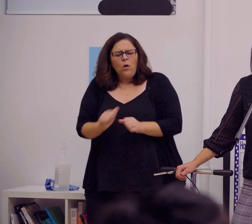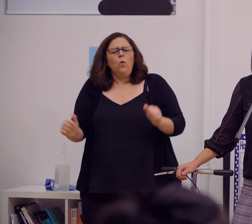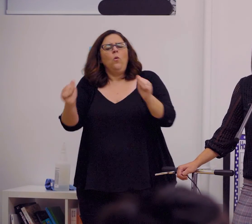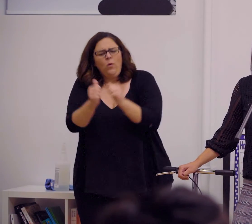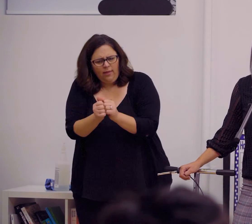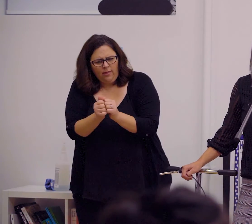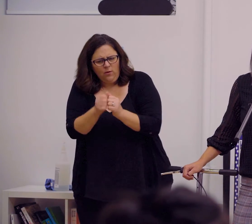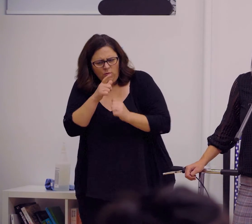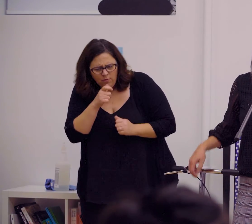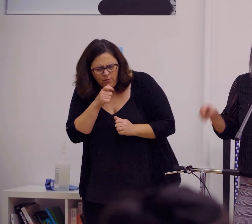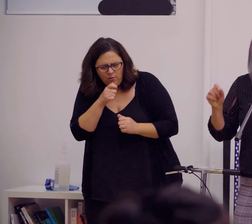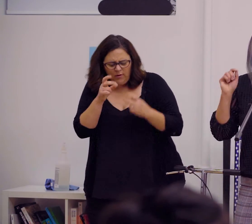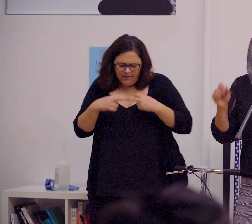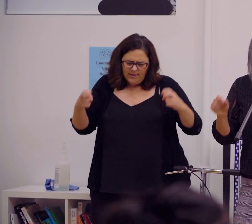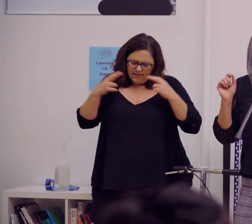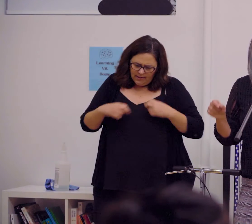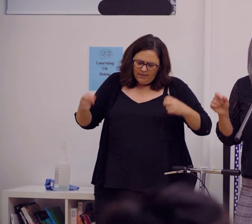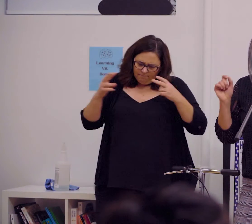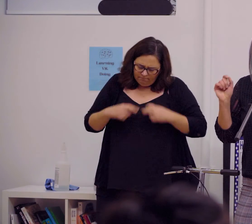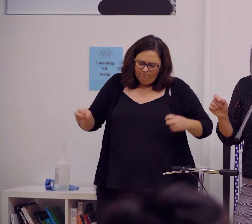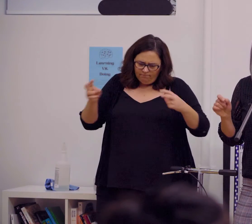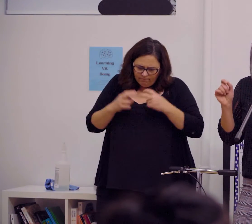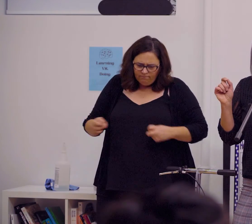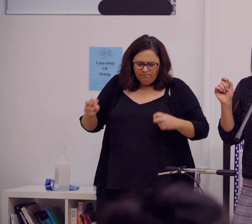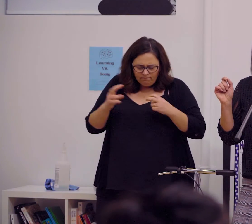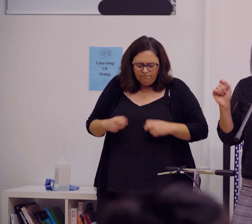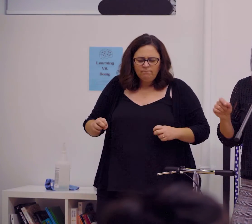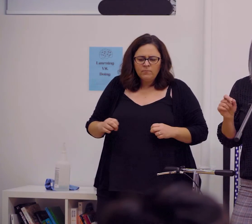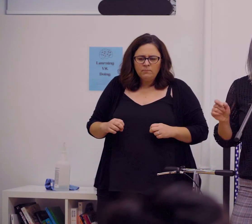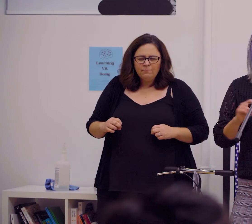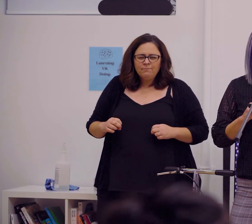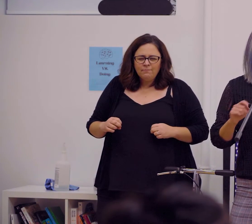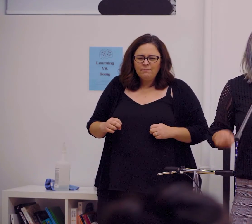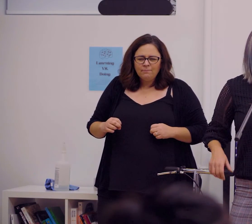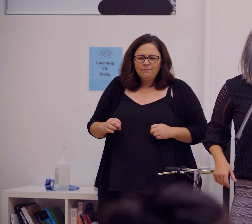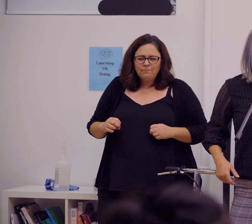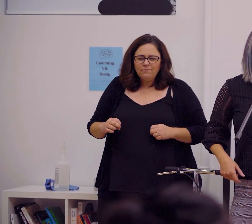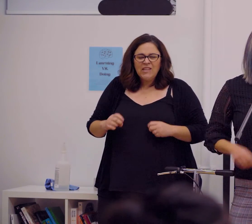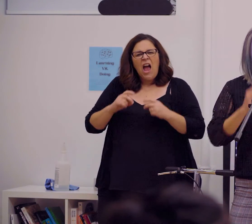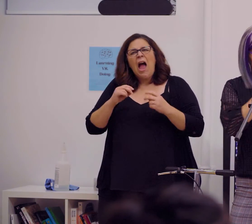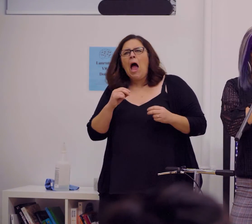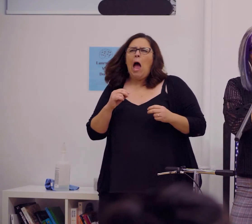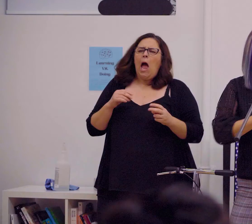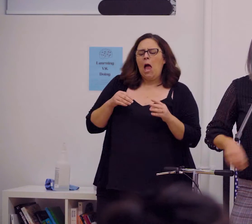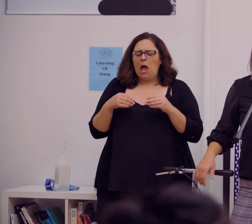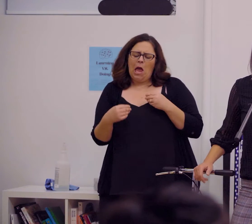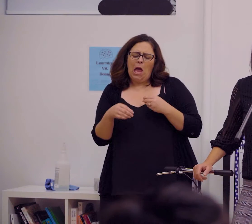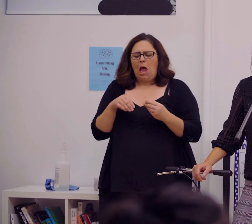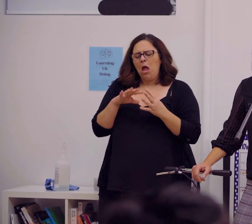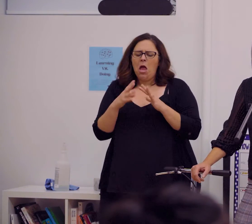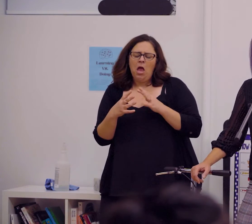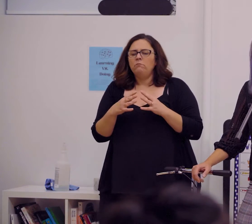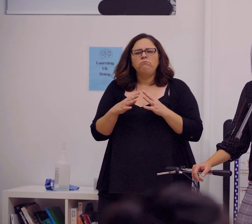wanted to work with. And in that time and at that place, there was gonna be no negotiating just based on what